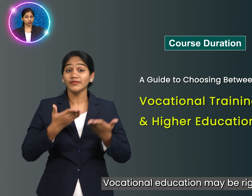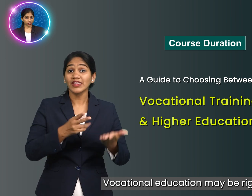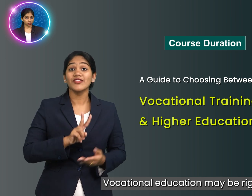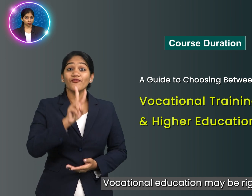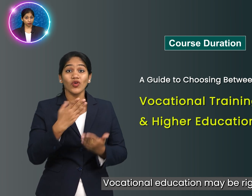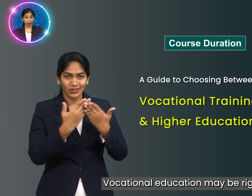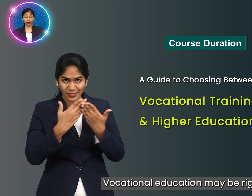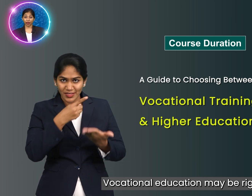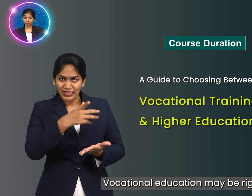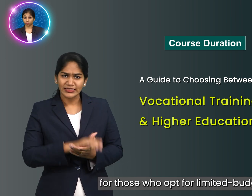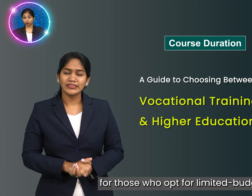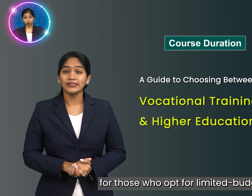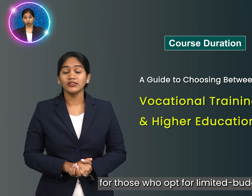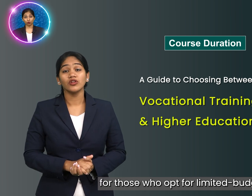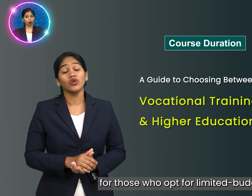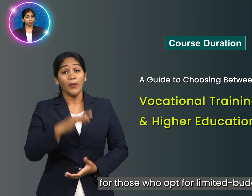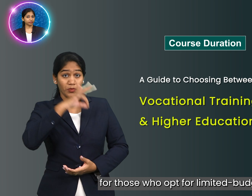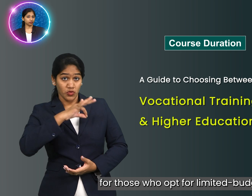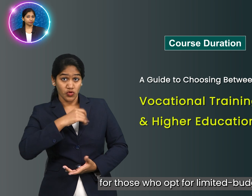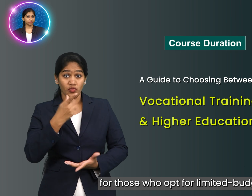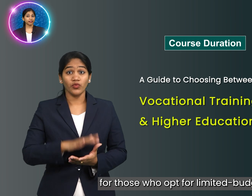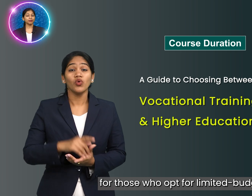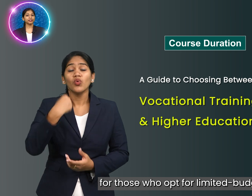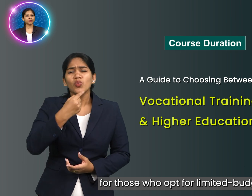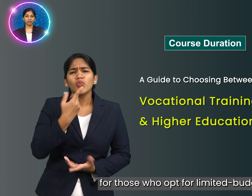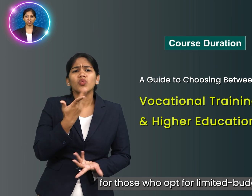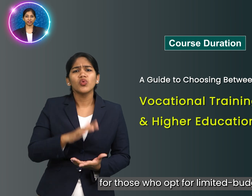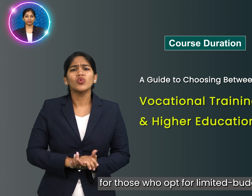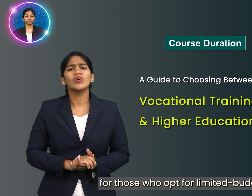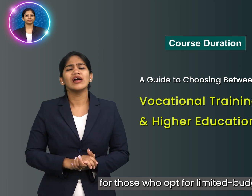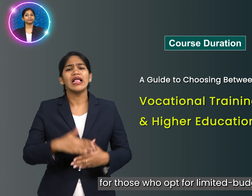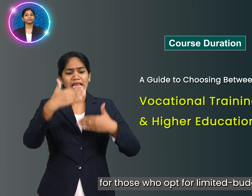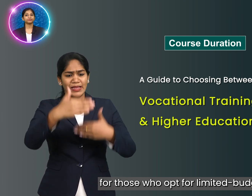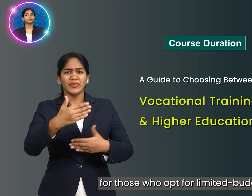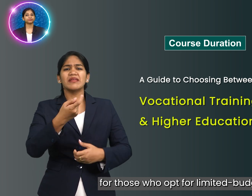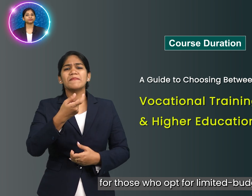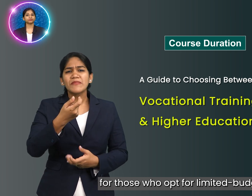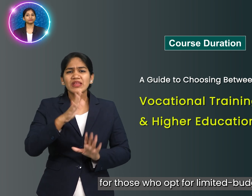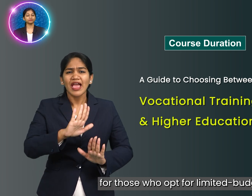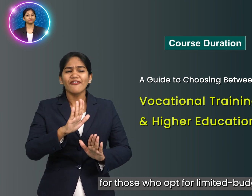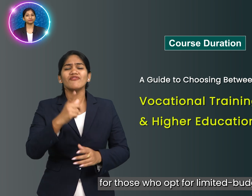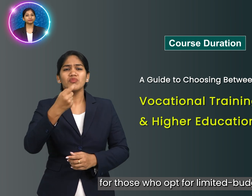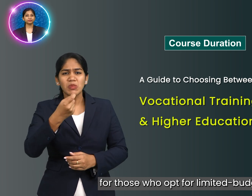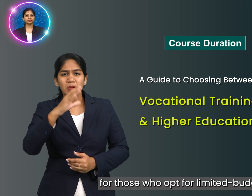Vocational education may be right for those who opt for limited budget.